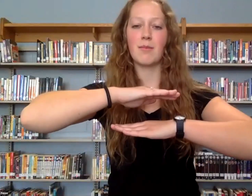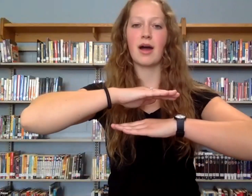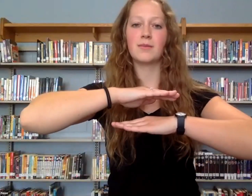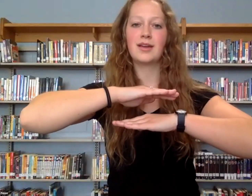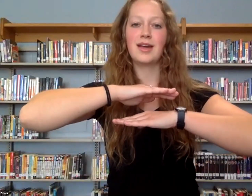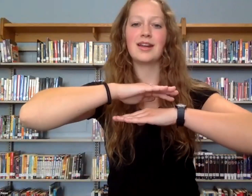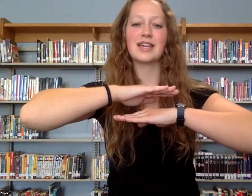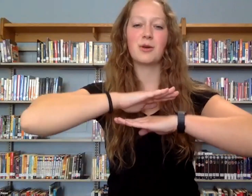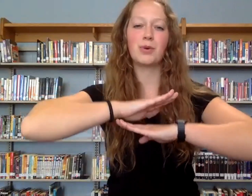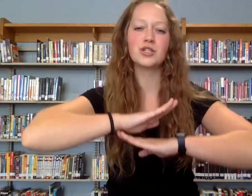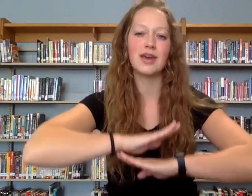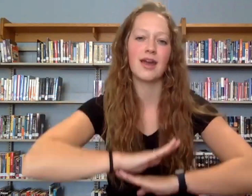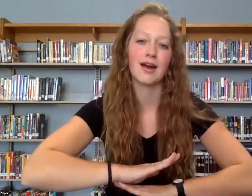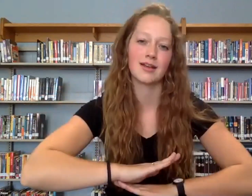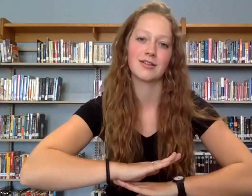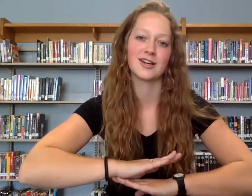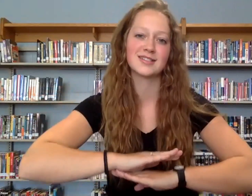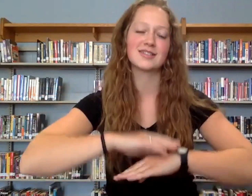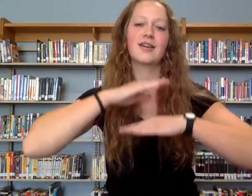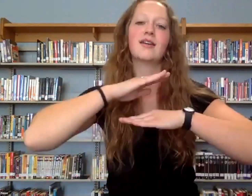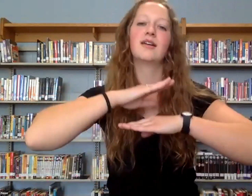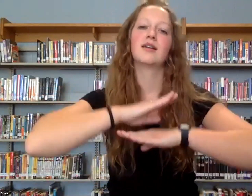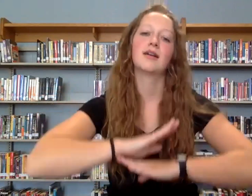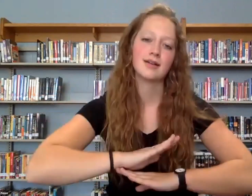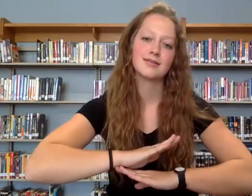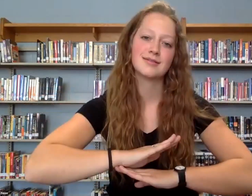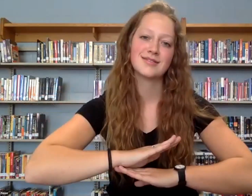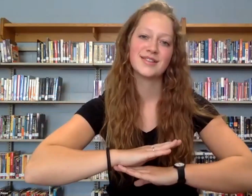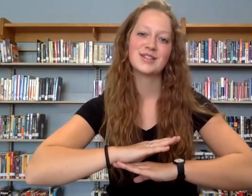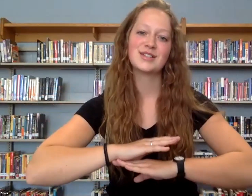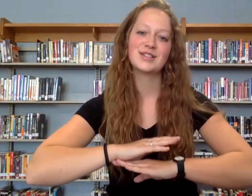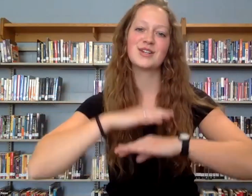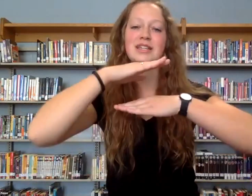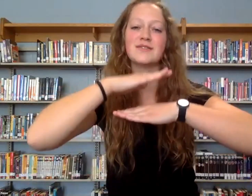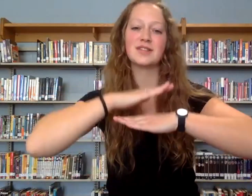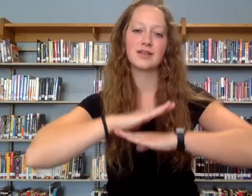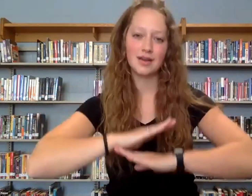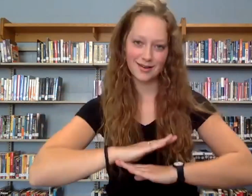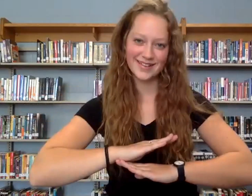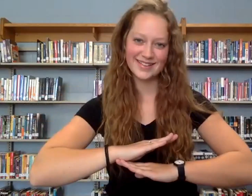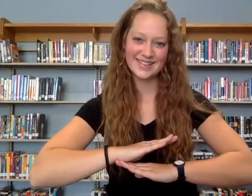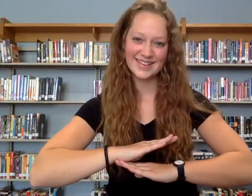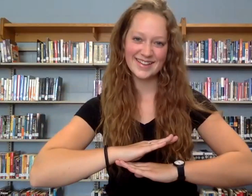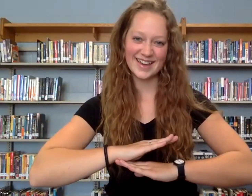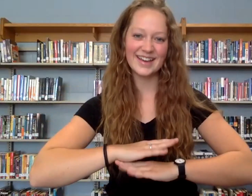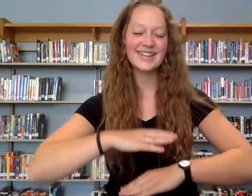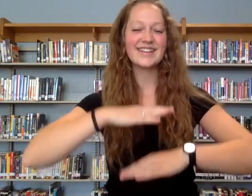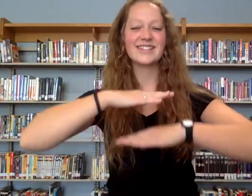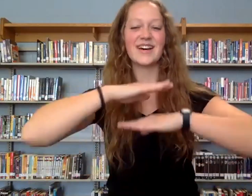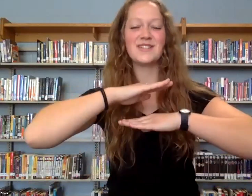on bottom, and it's like you're pushing the air out of your lungs. Okay. So relieved. Yeah. So up to your